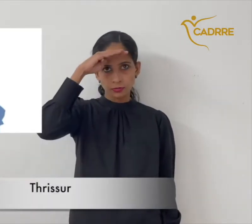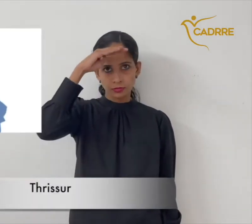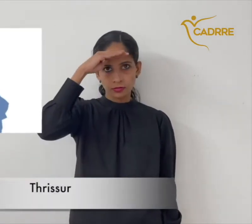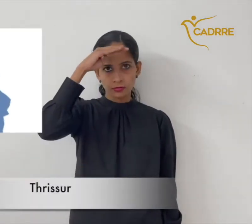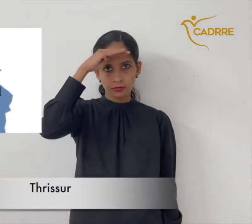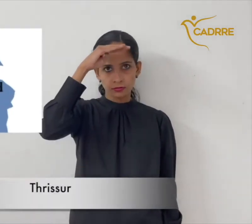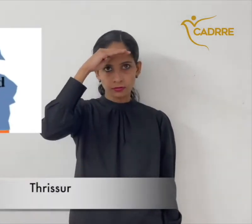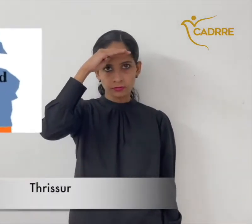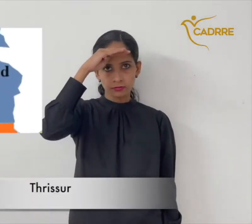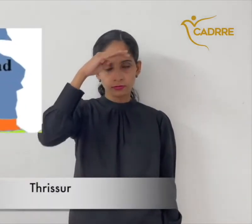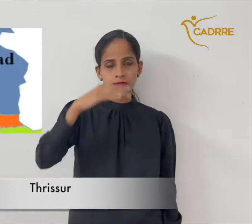Thrissur,